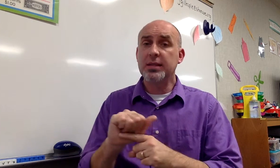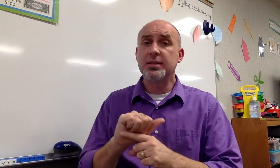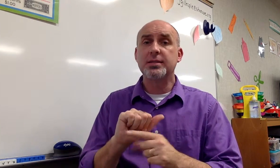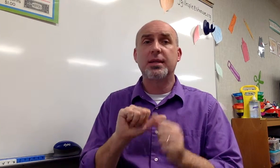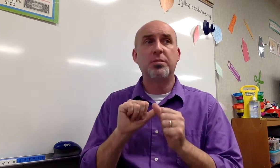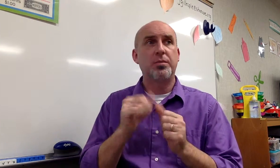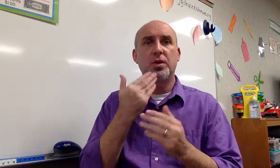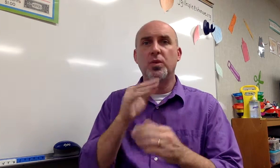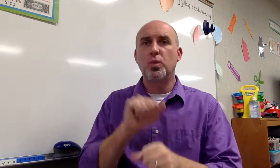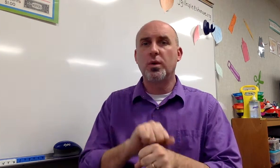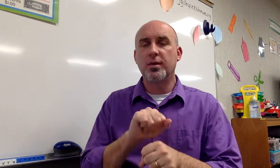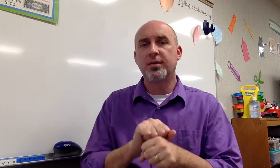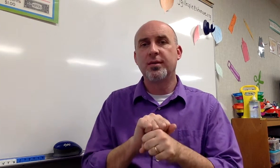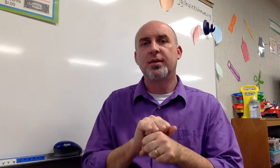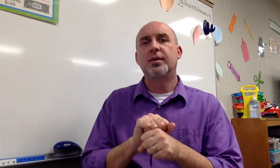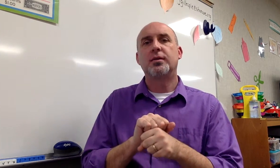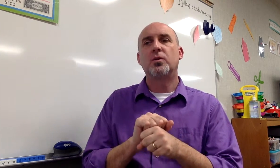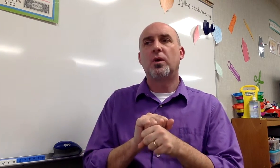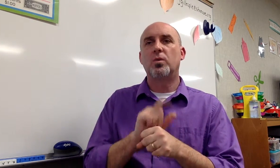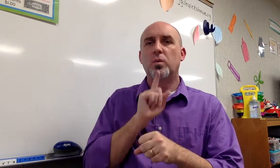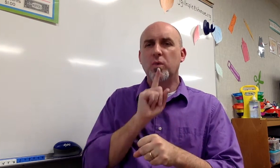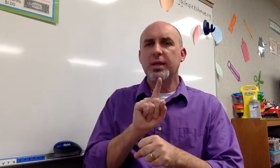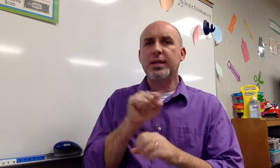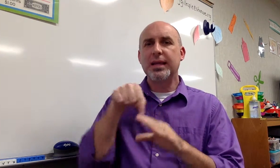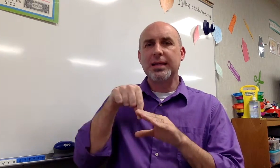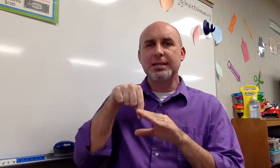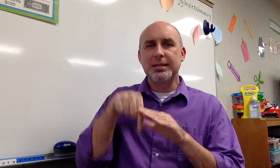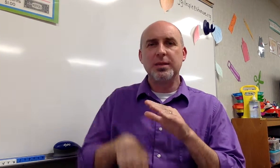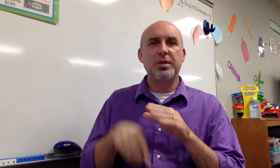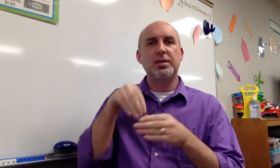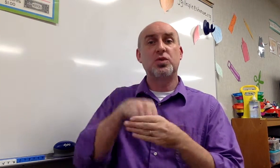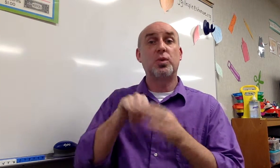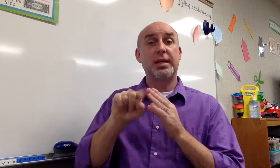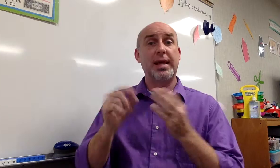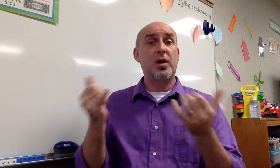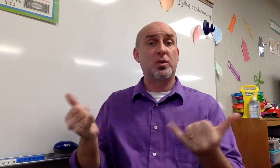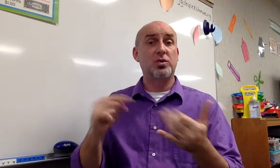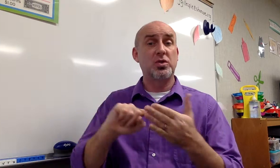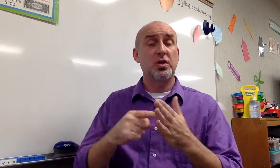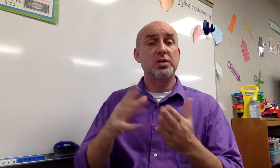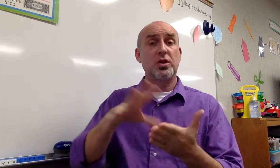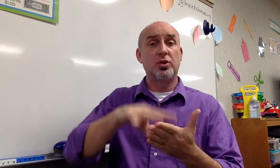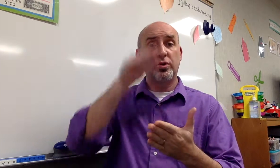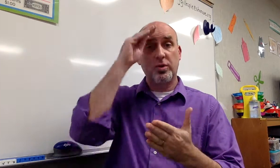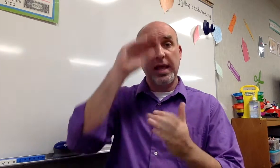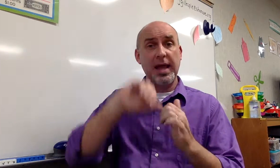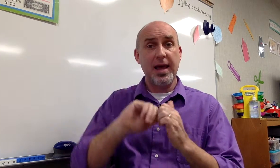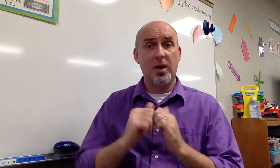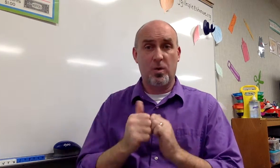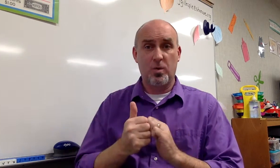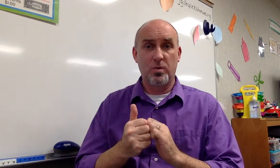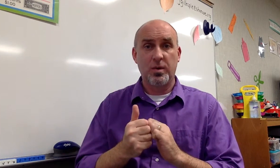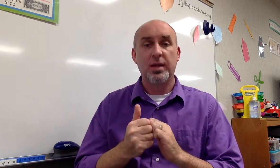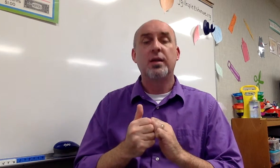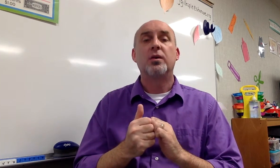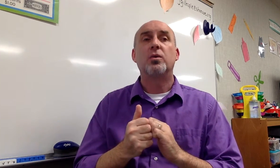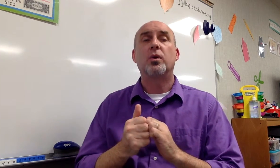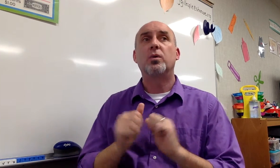practice, keep up the good work. You are really getting deep into it now, and you're starting to learn how you are going to